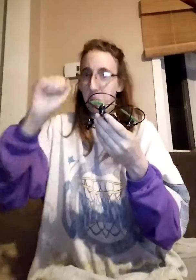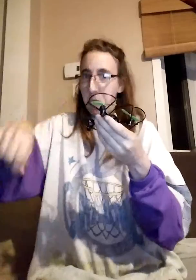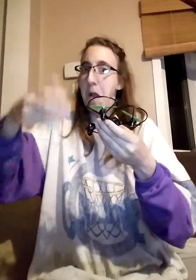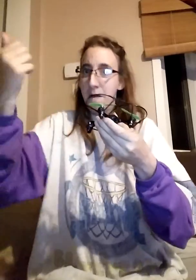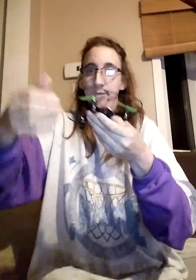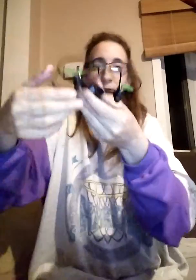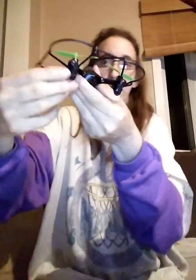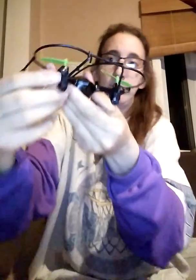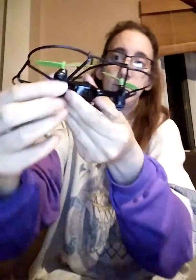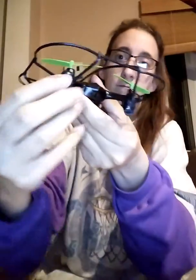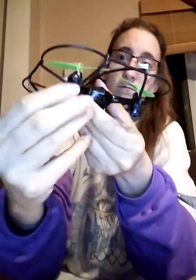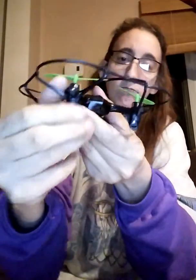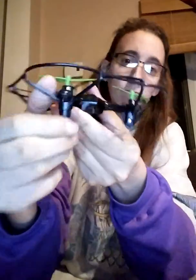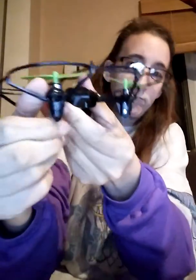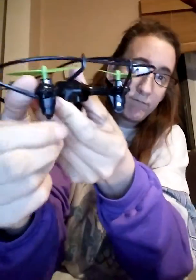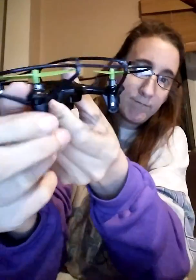go. Come on. Come on. Come on.